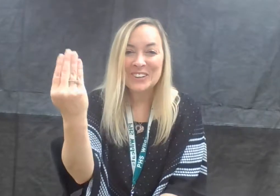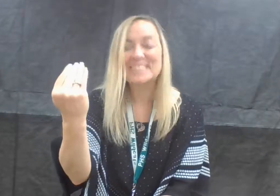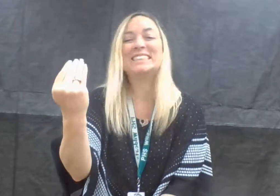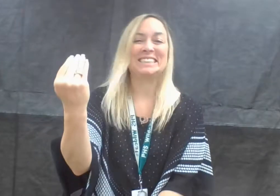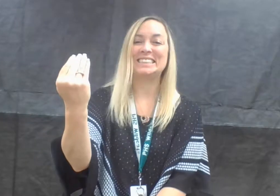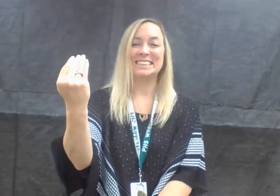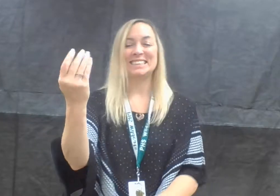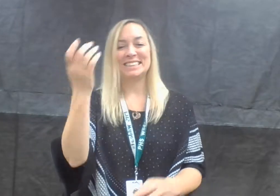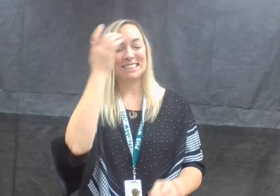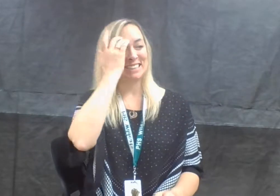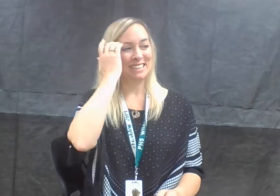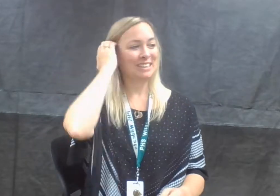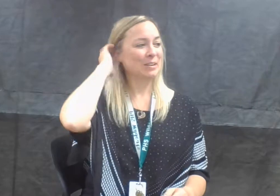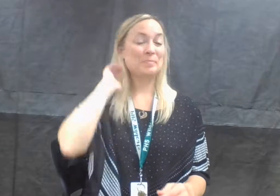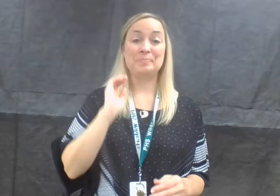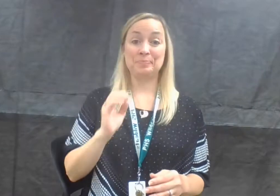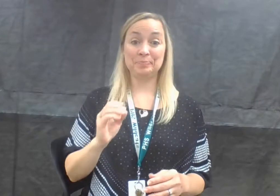I think my baby's up.